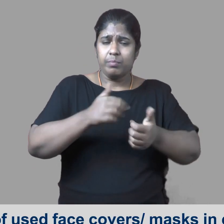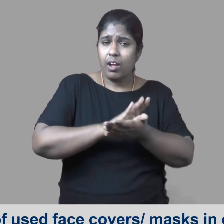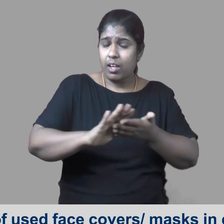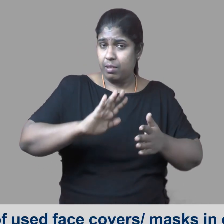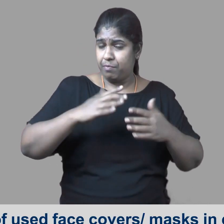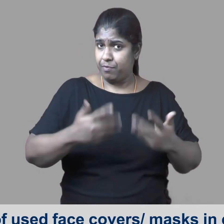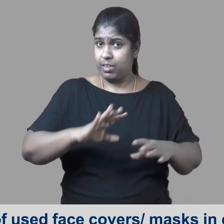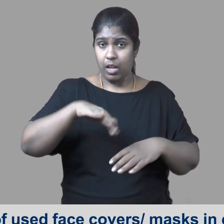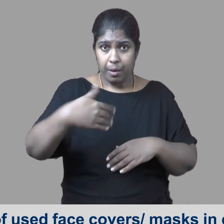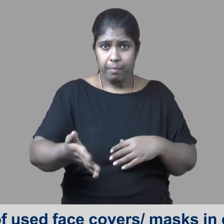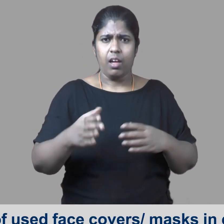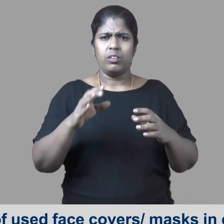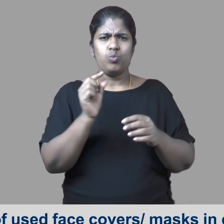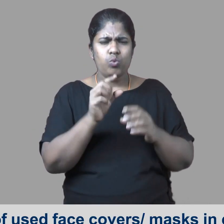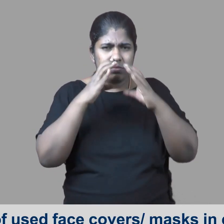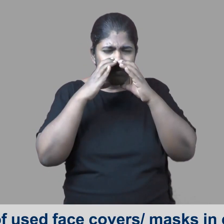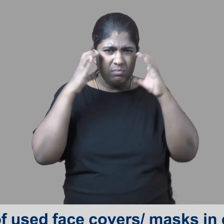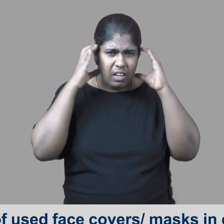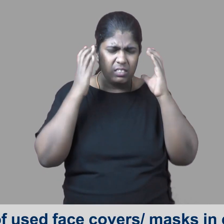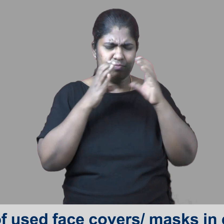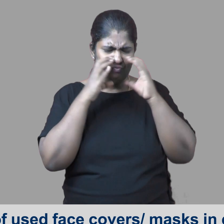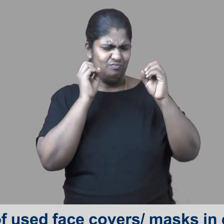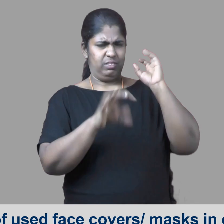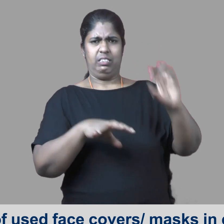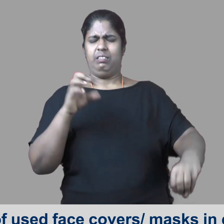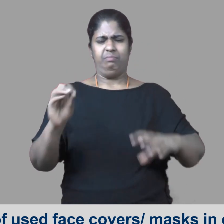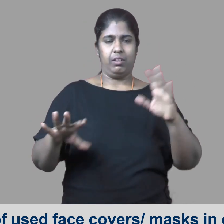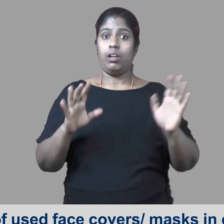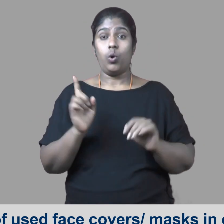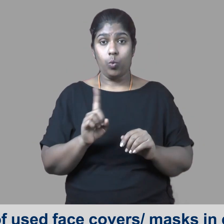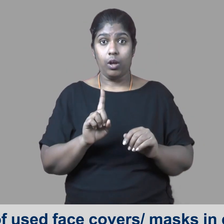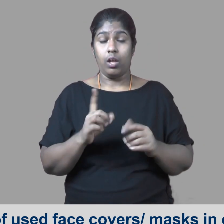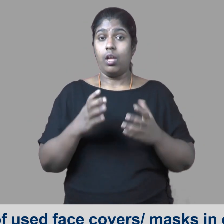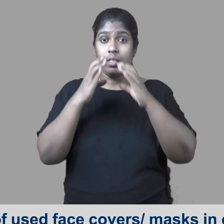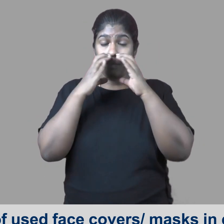Students and staff to dispose of used face covers